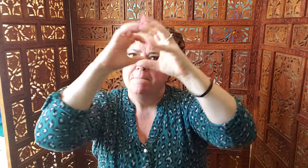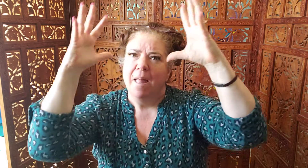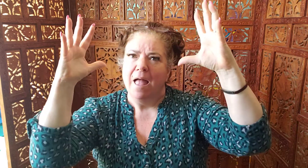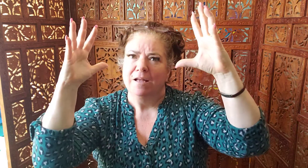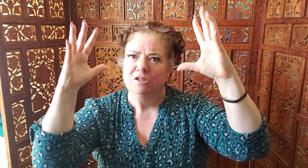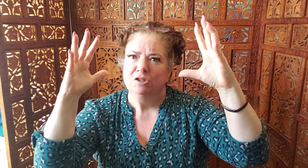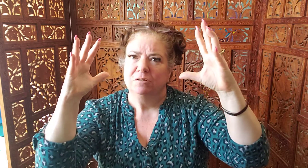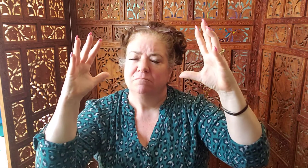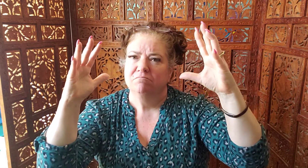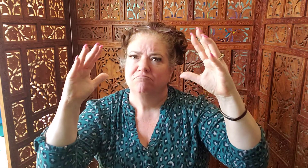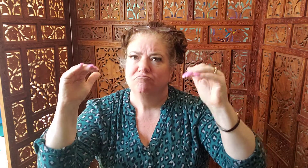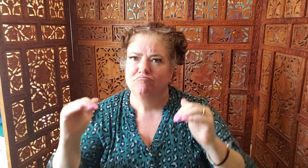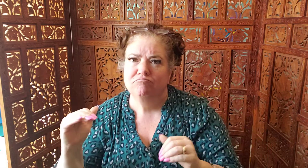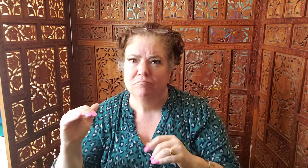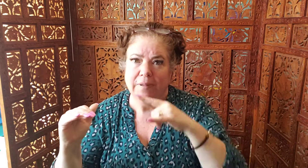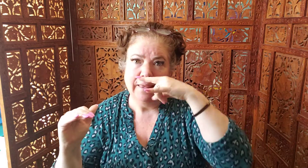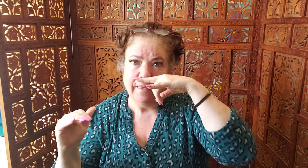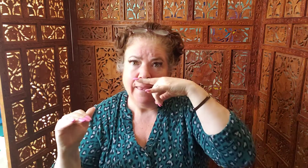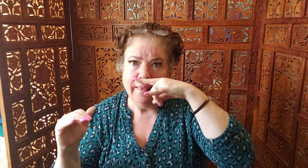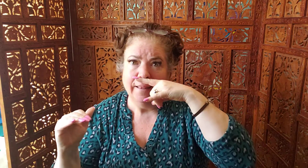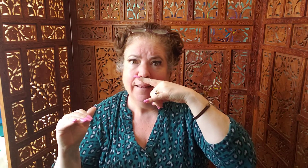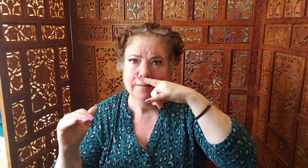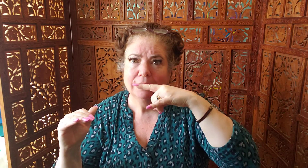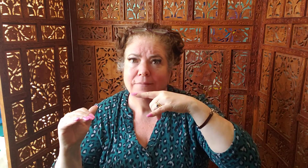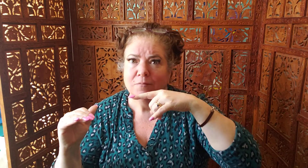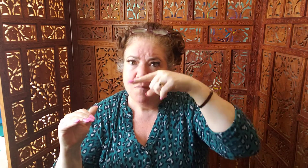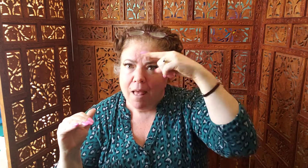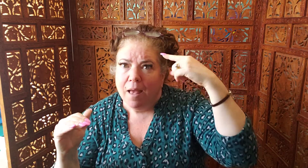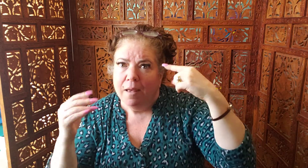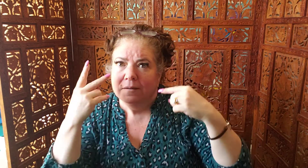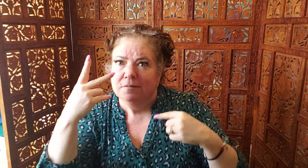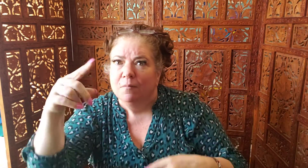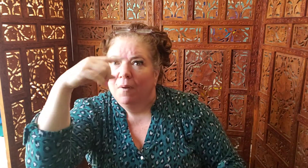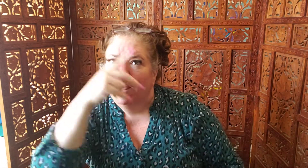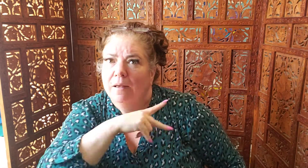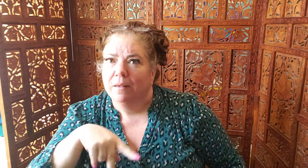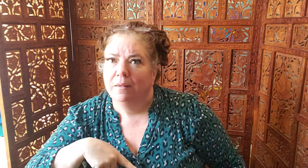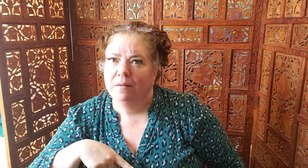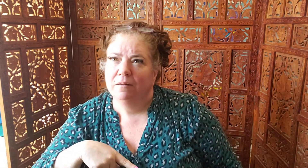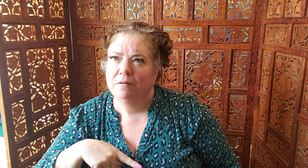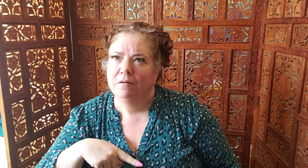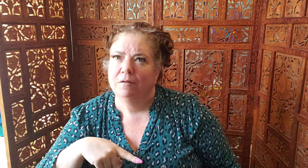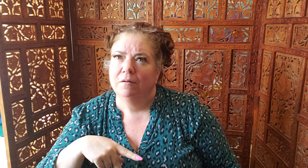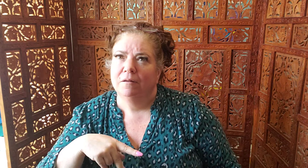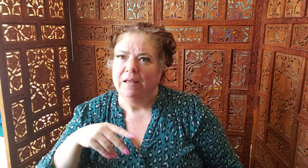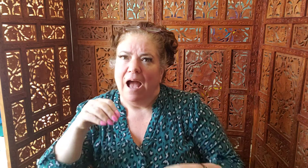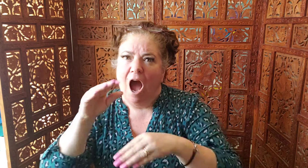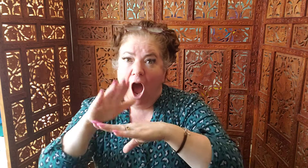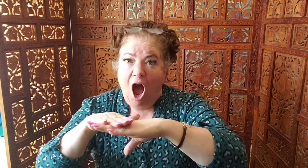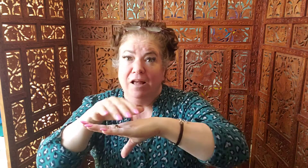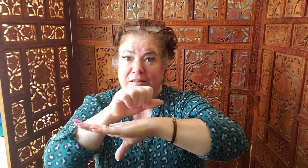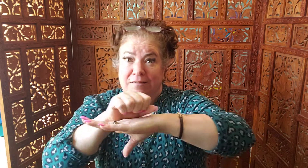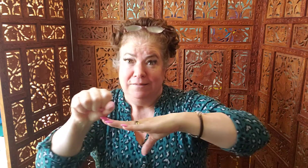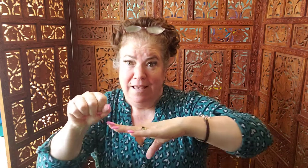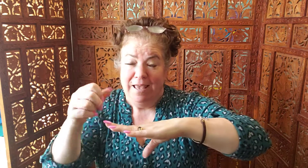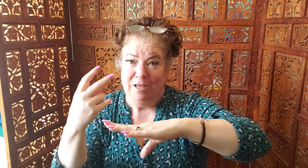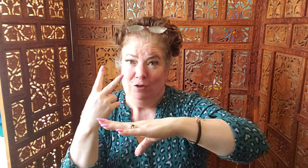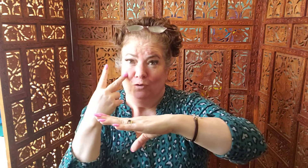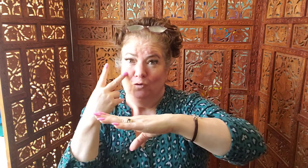who's black. It's about a future where racism won't be an issue at all. That is one of the most sacred things